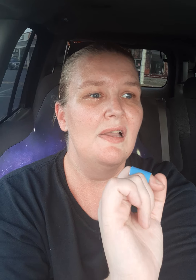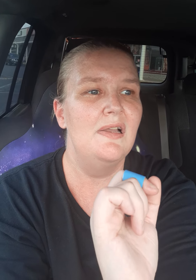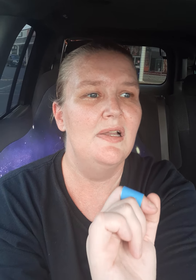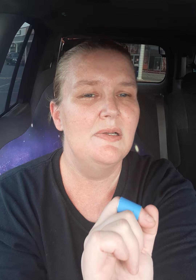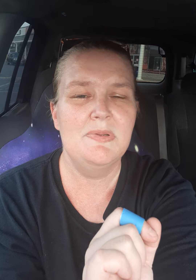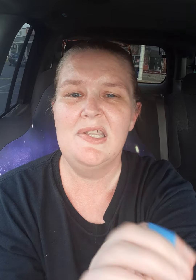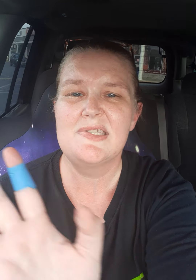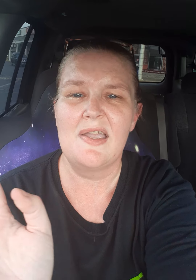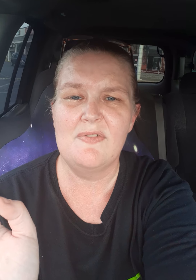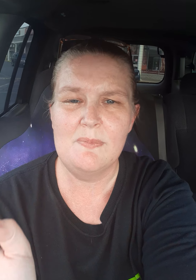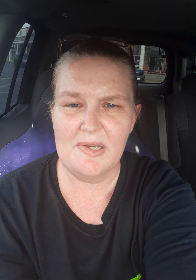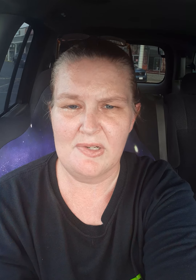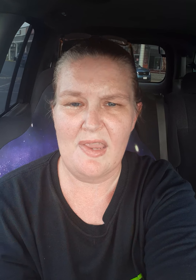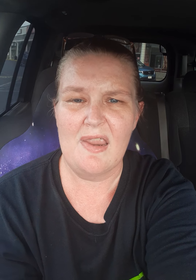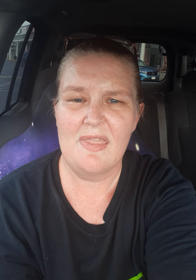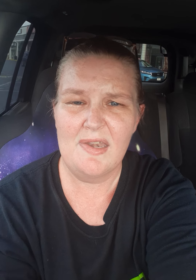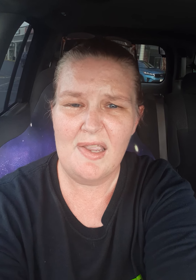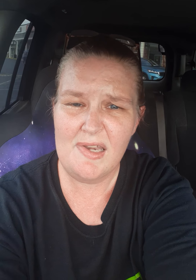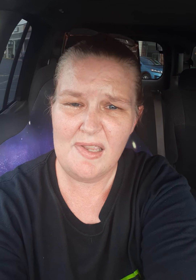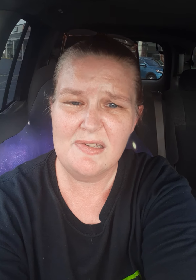please have a better day than I did.